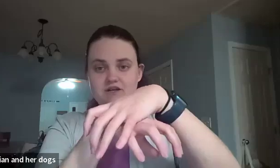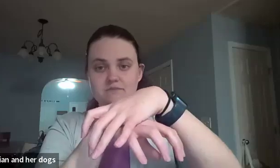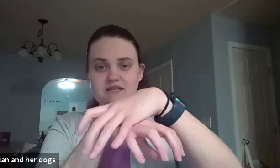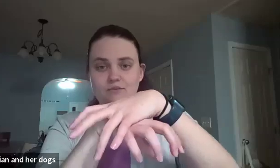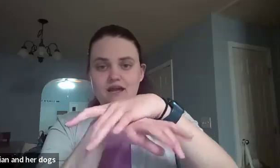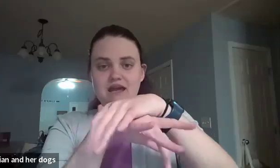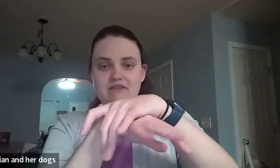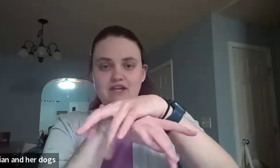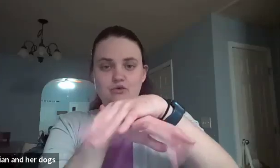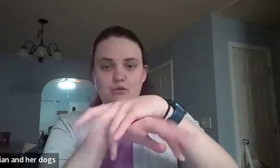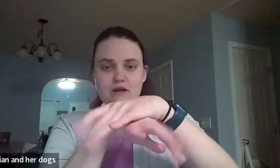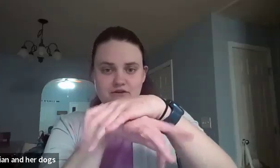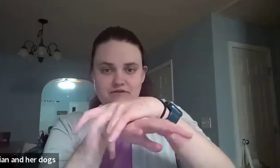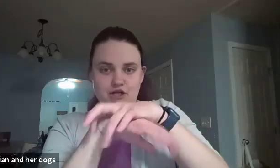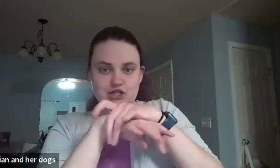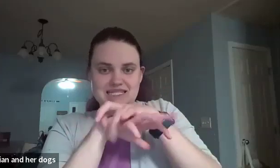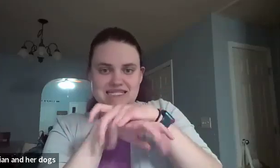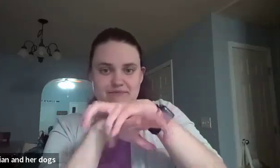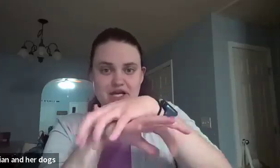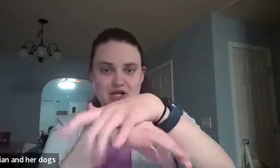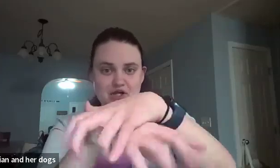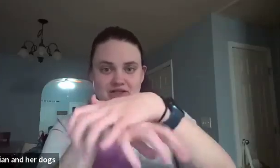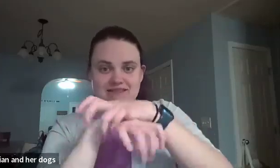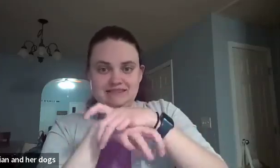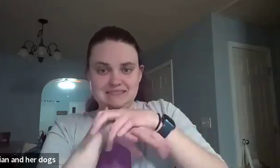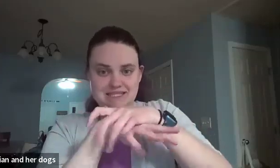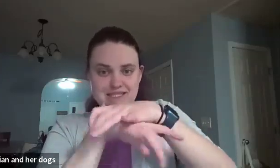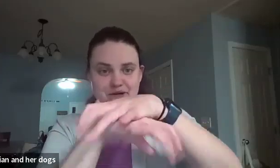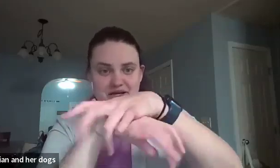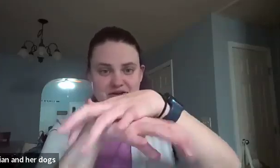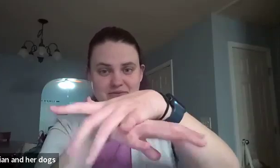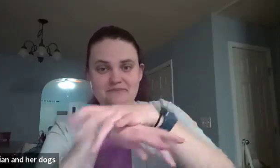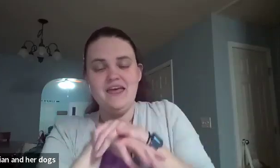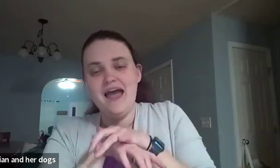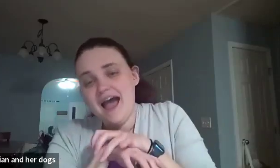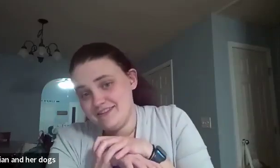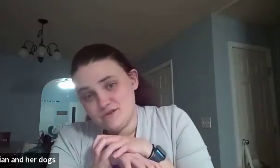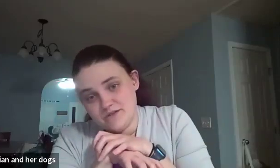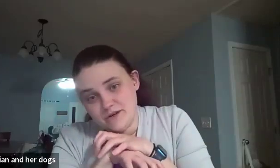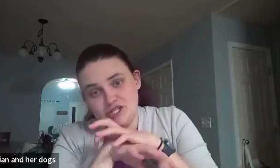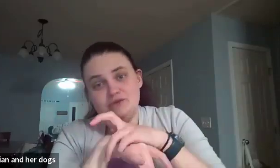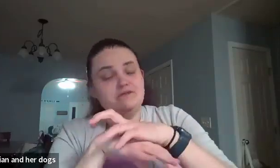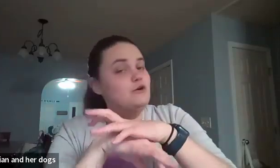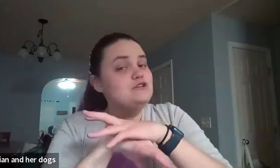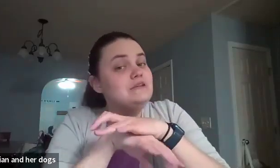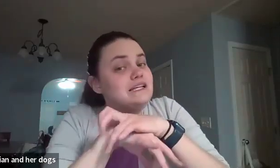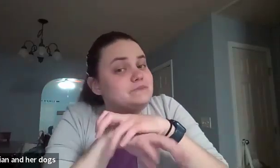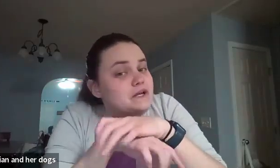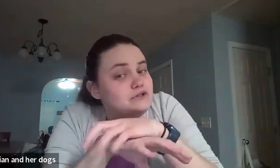on top same way, and then you wiggle your fingers. Spider. Spider. I think this one's very cute, even though I don't like